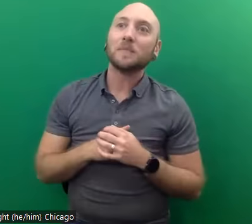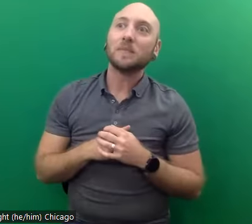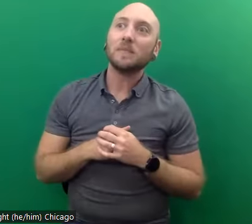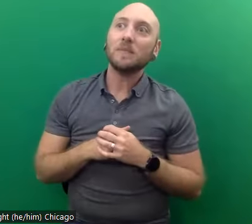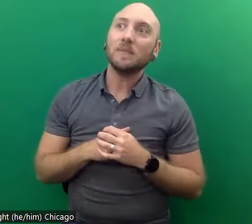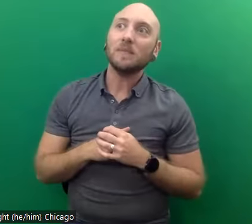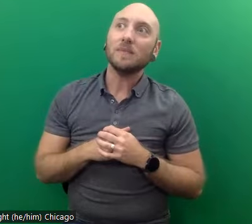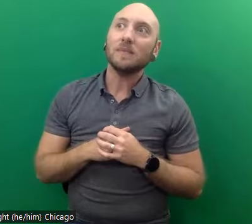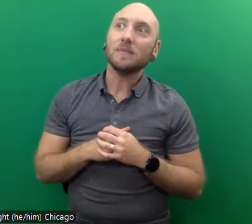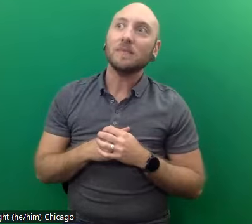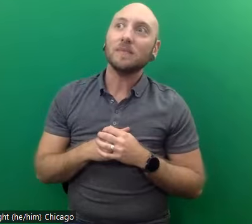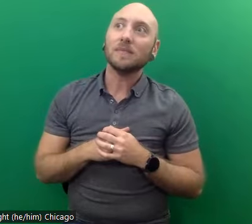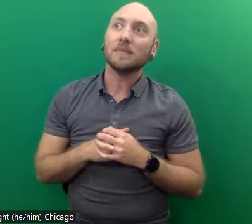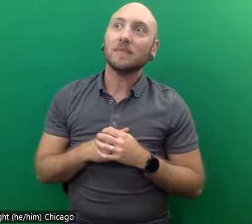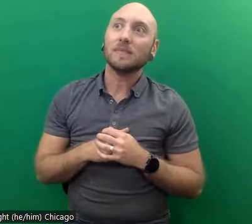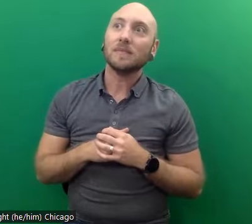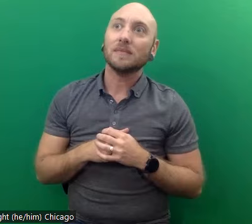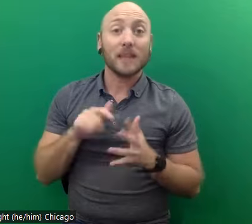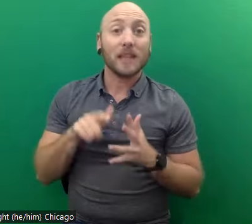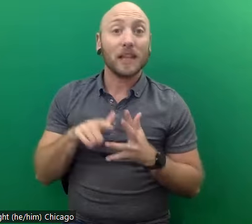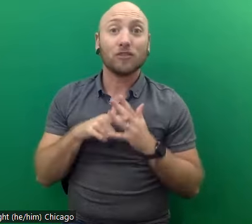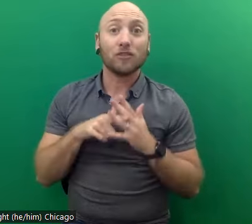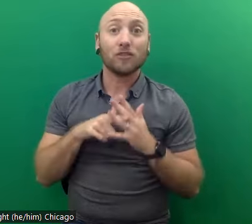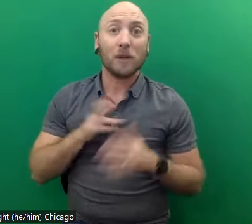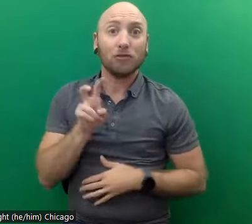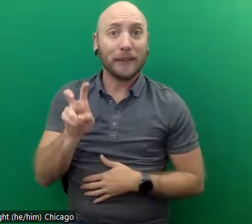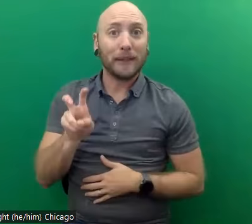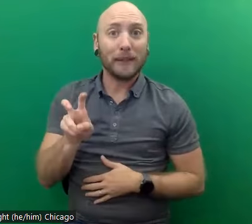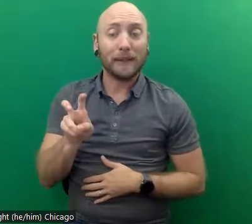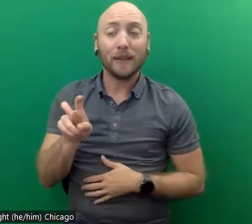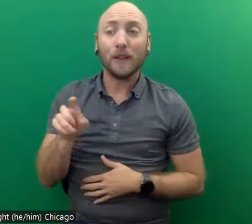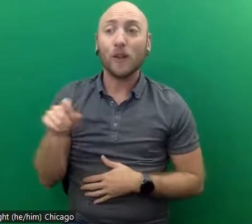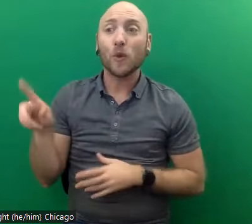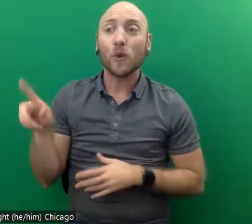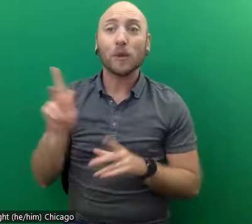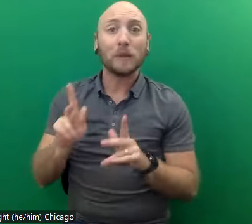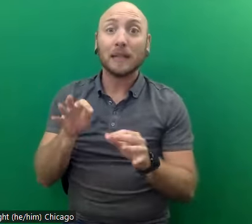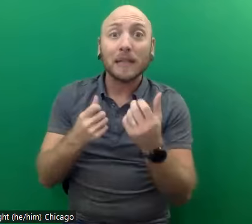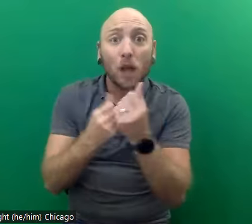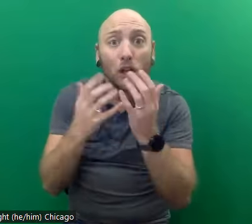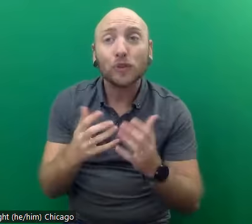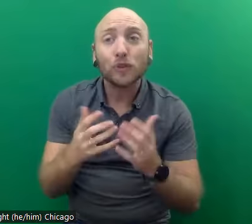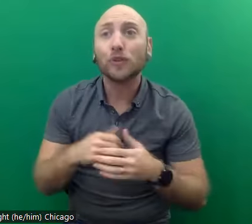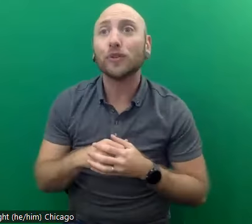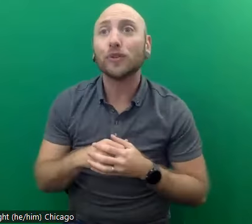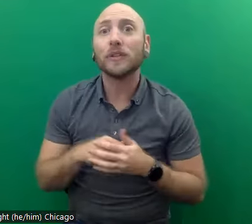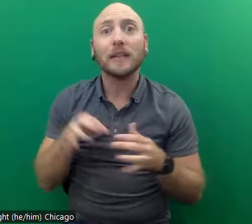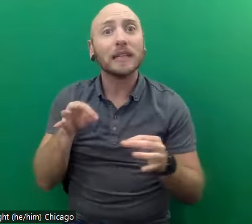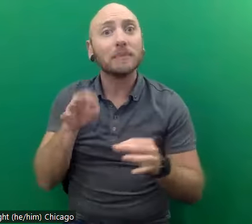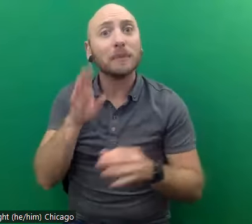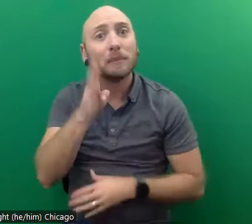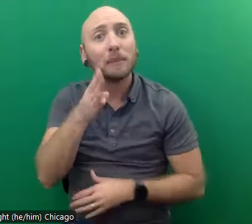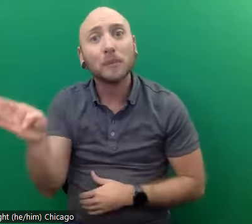And that was the start. They taught me about sponsorship and getting a sponsor and going through the big book of Alcoholics Anonymous, and how